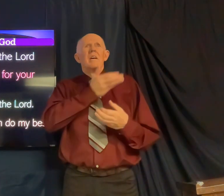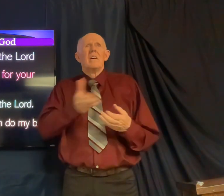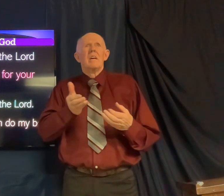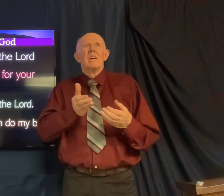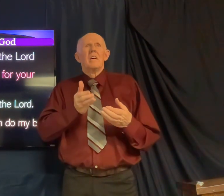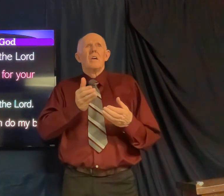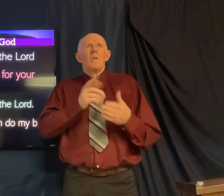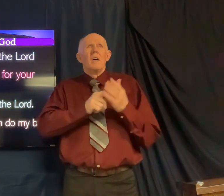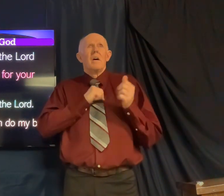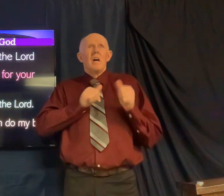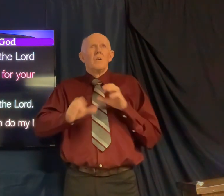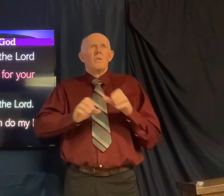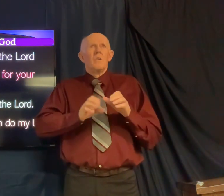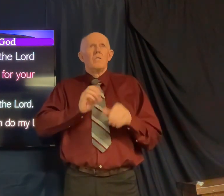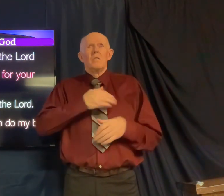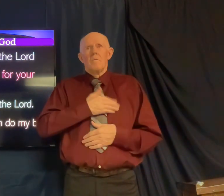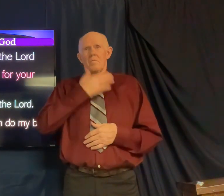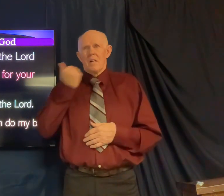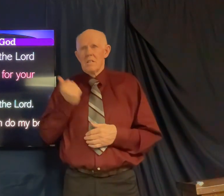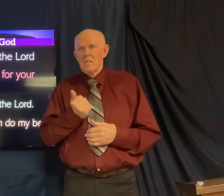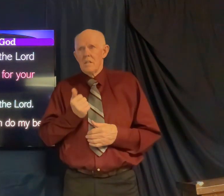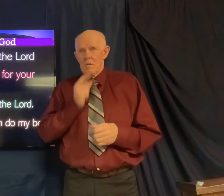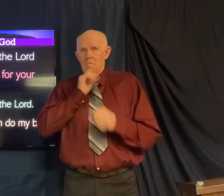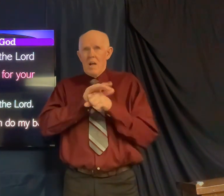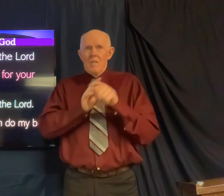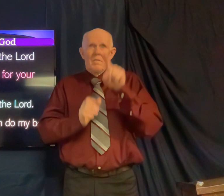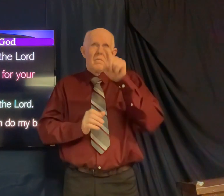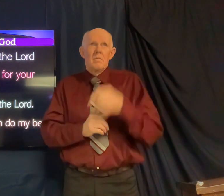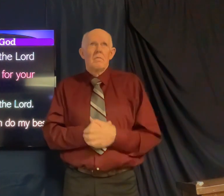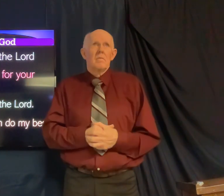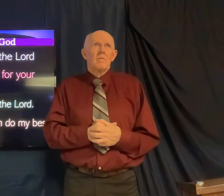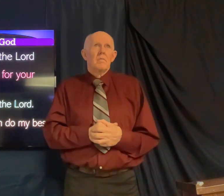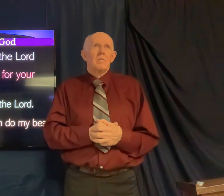I will do many things what I can do my best.